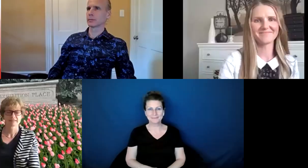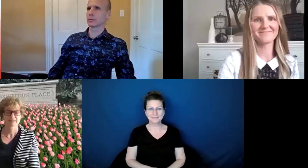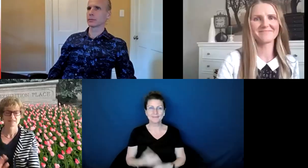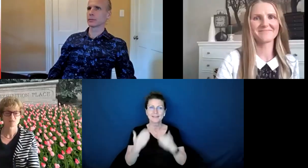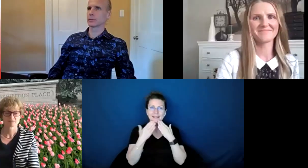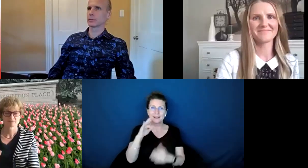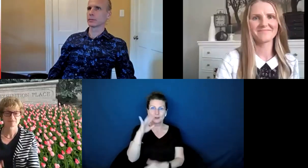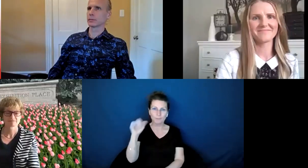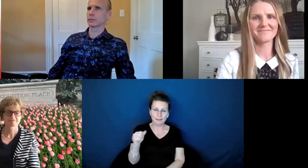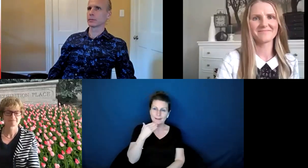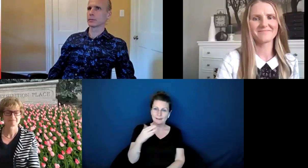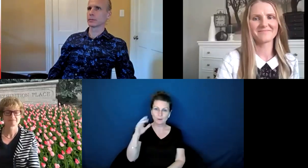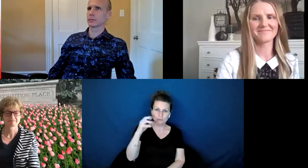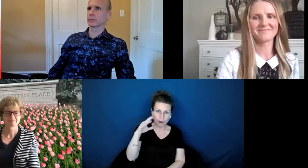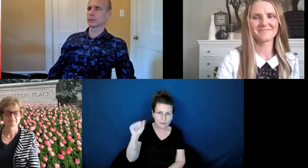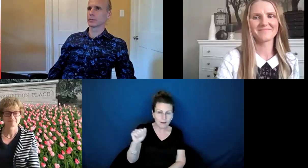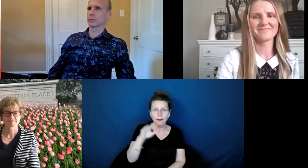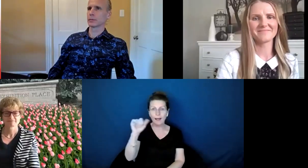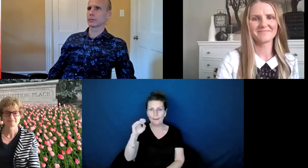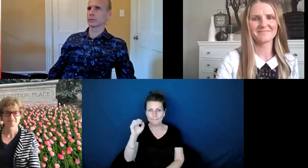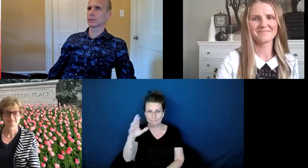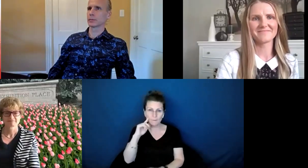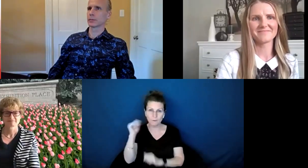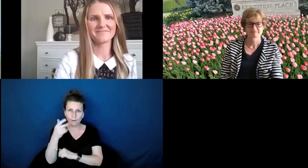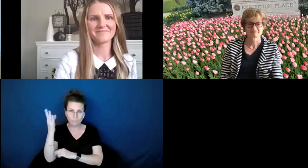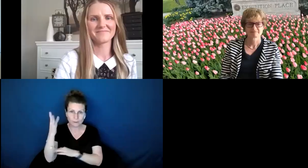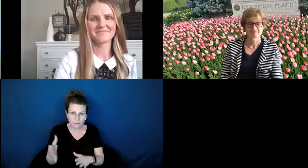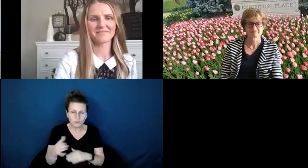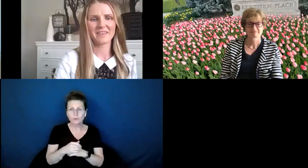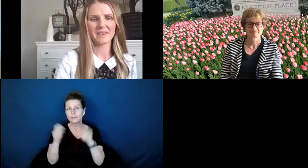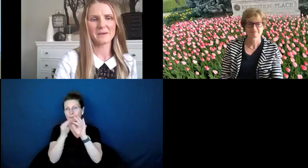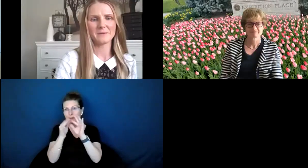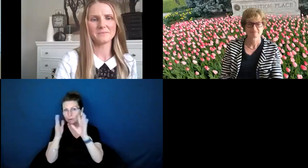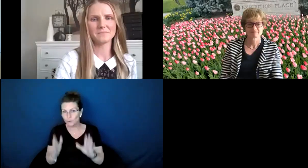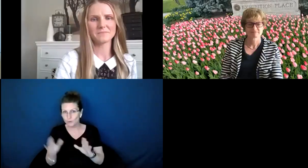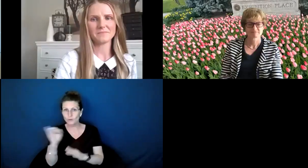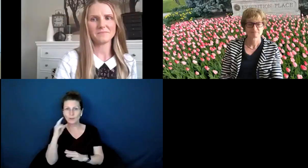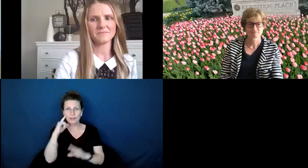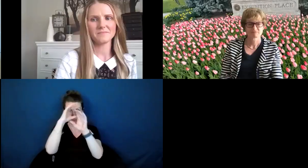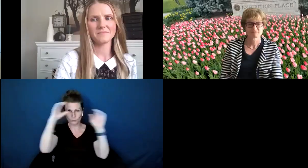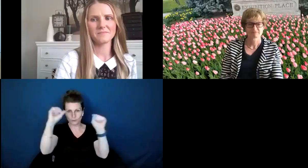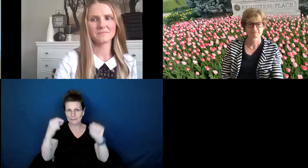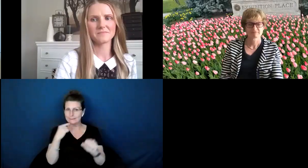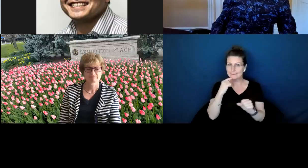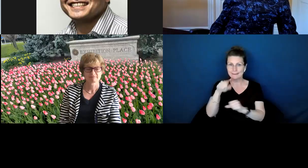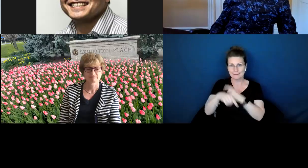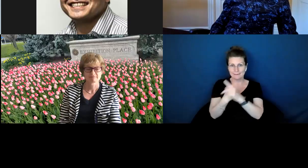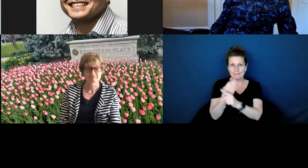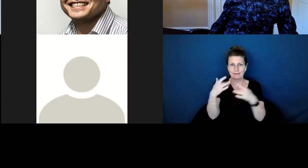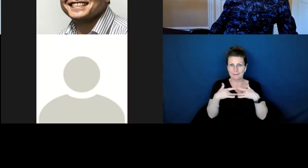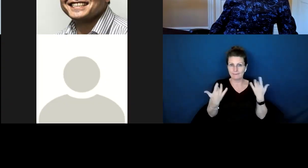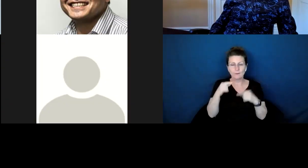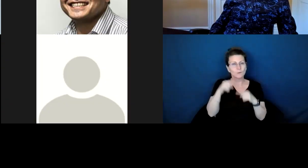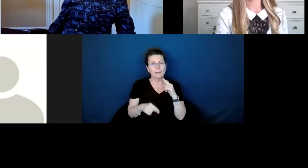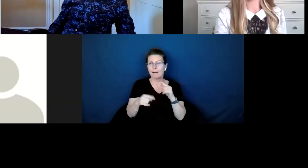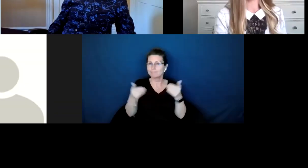and Amir, for your presentations. Thank you to all the speakers. Like Rhonda said, these types of events cannot be done without so many people